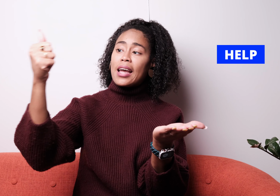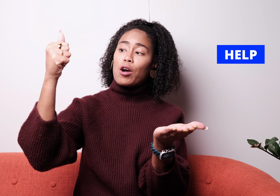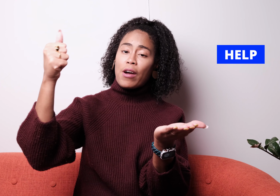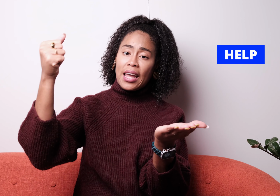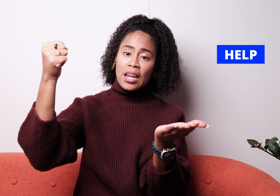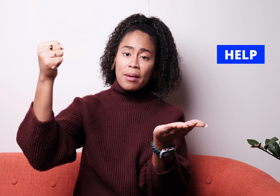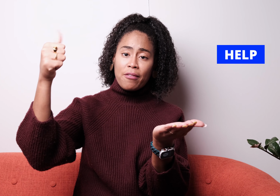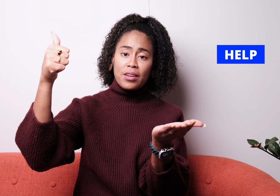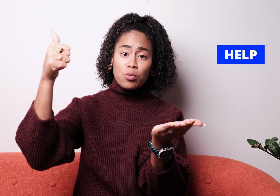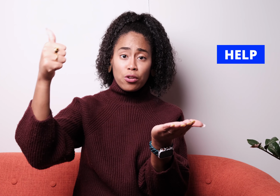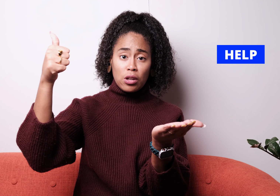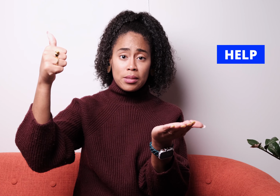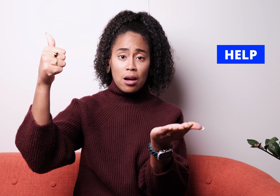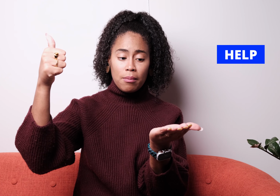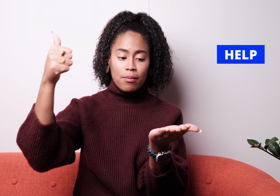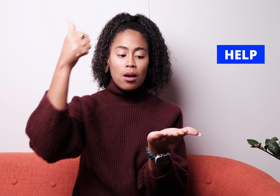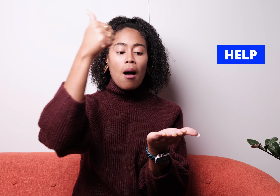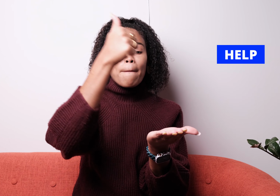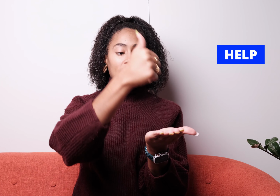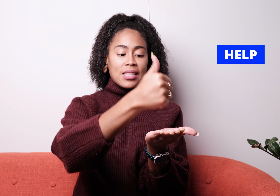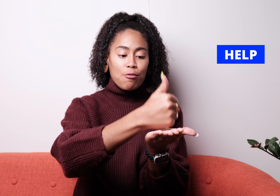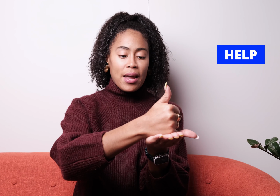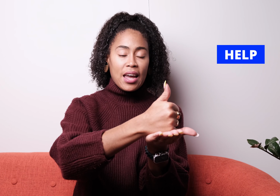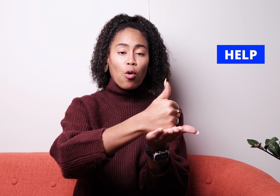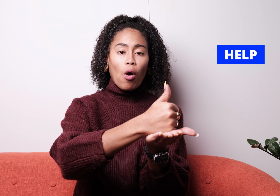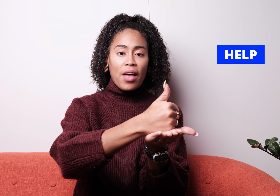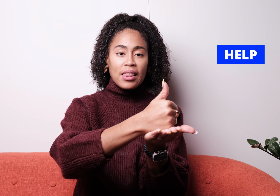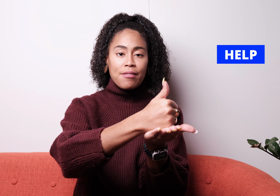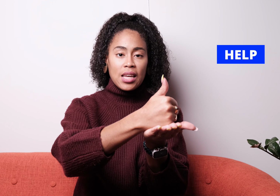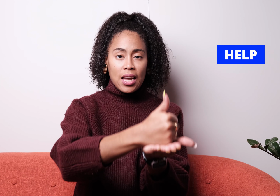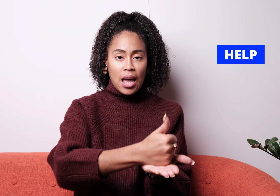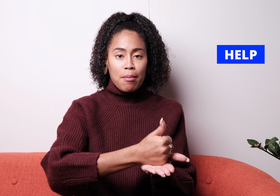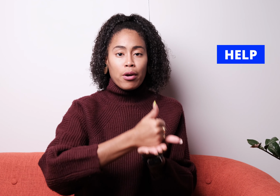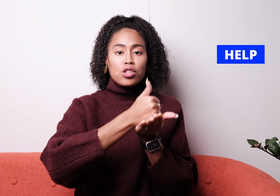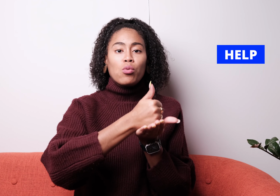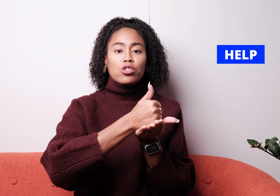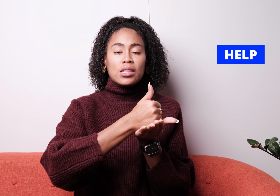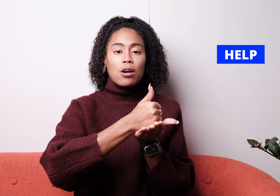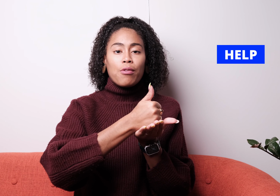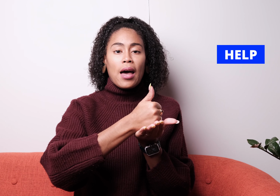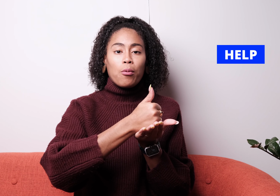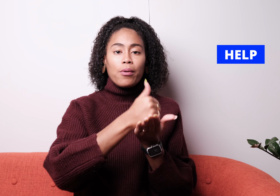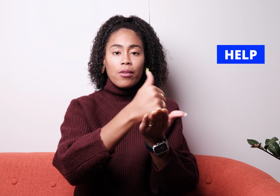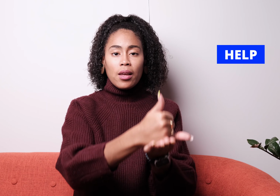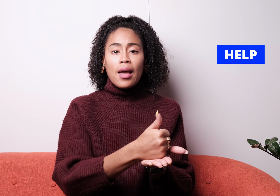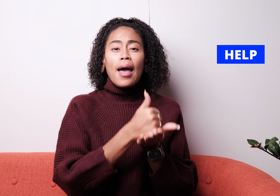our right hand and make a fist with our thumbs up. Place that right hand on that left hand and bring it towards yourself. Help.